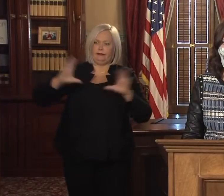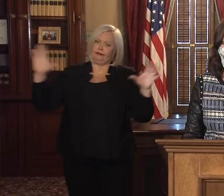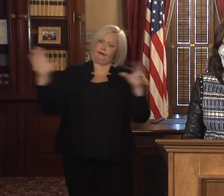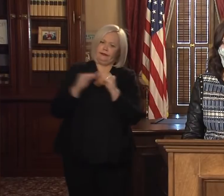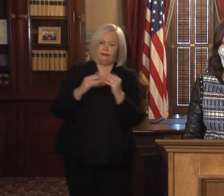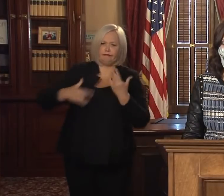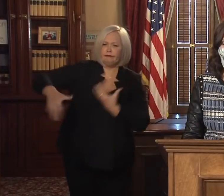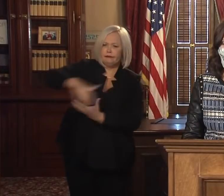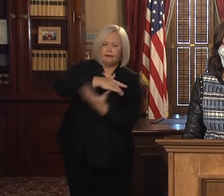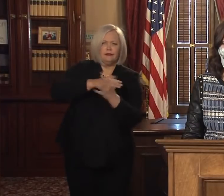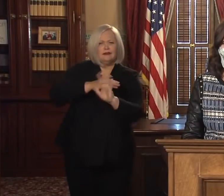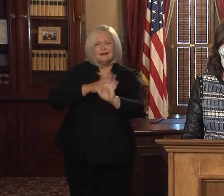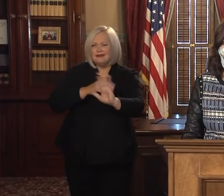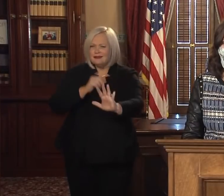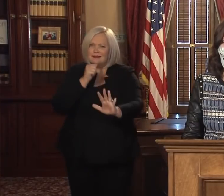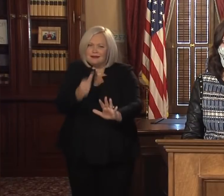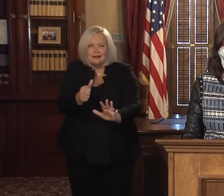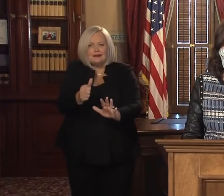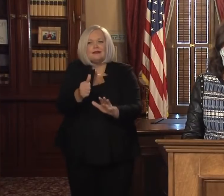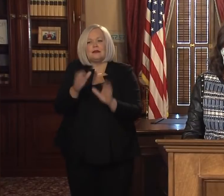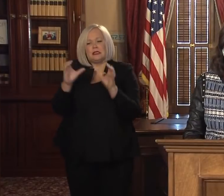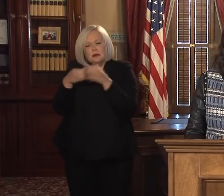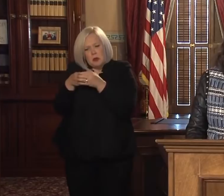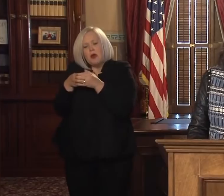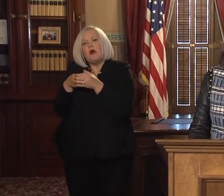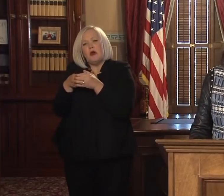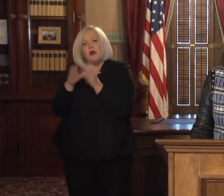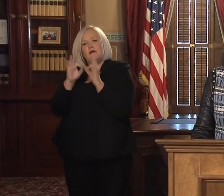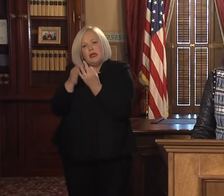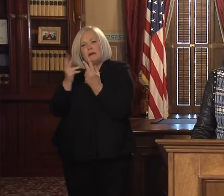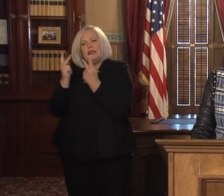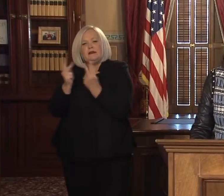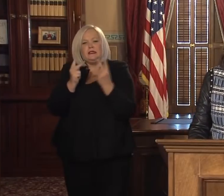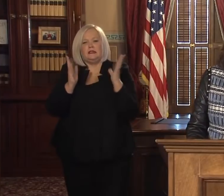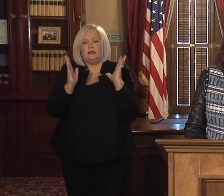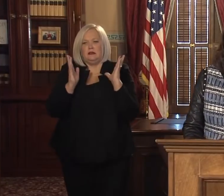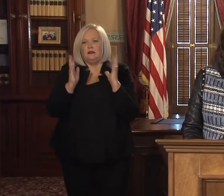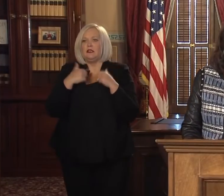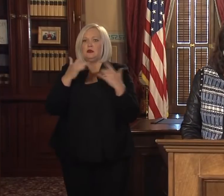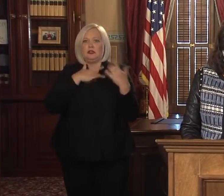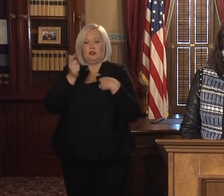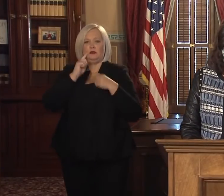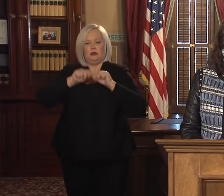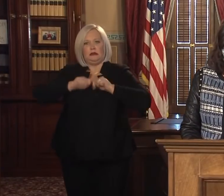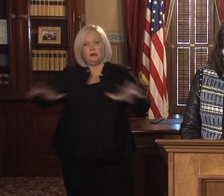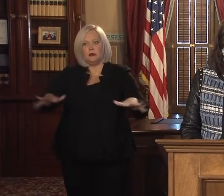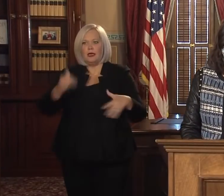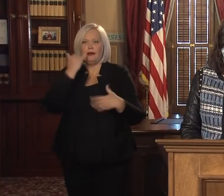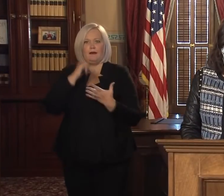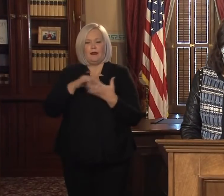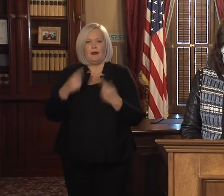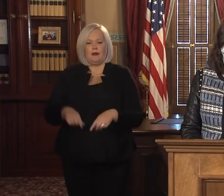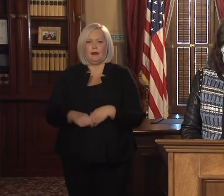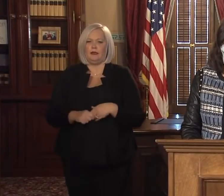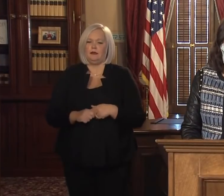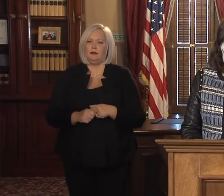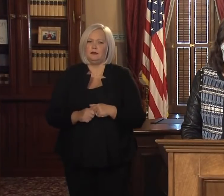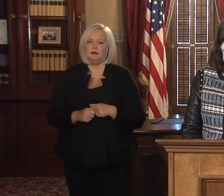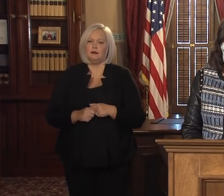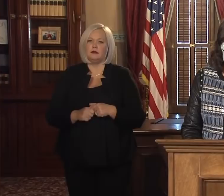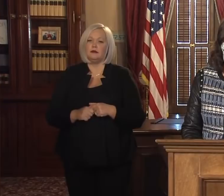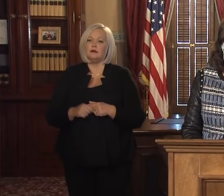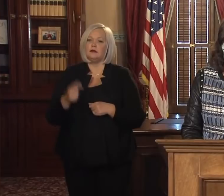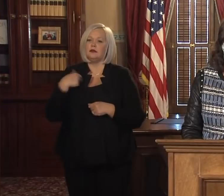exact kind of moment where we're worried that we will see additional spread. So we are continuing